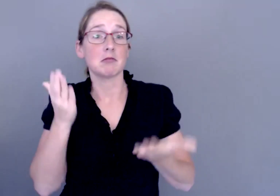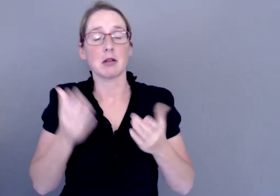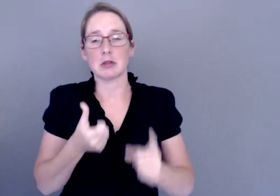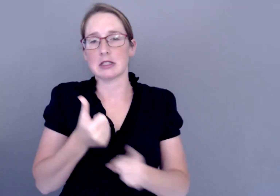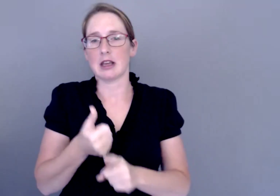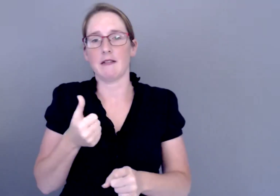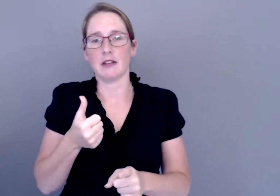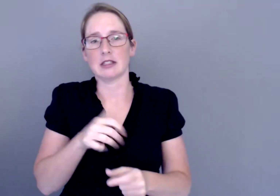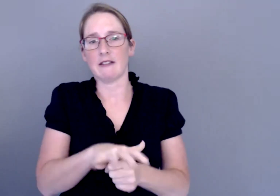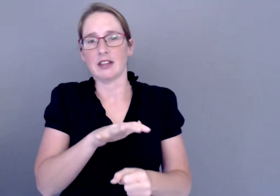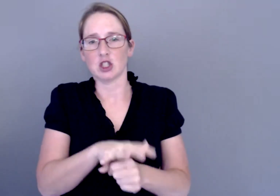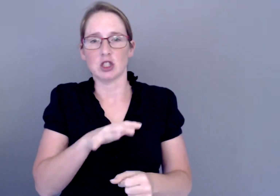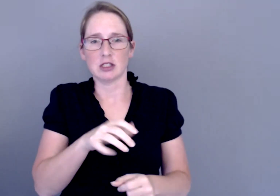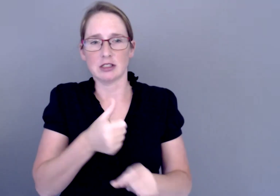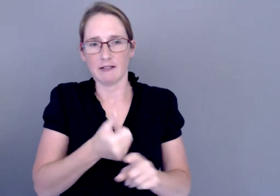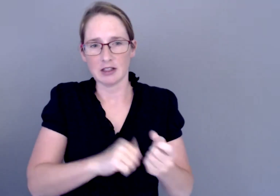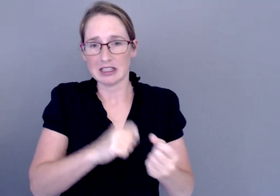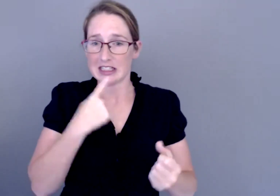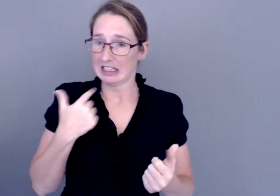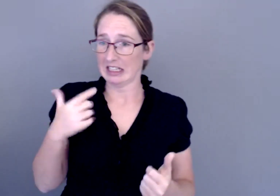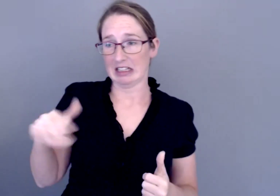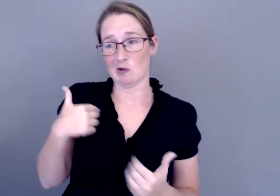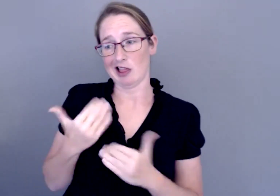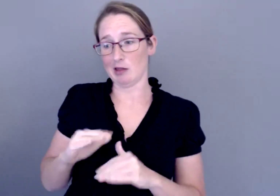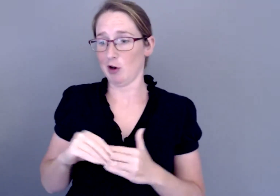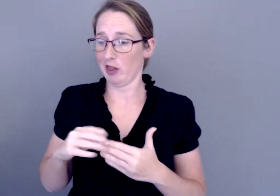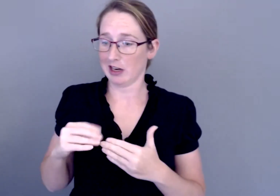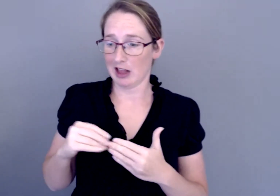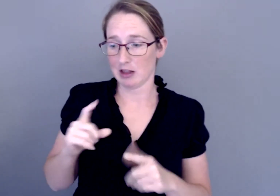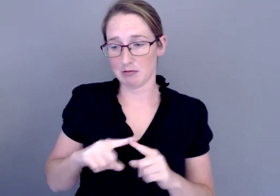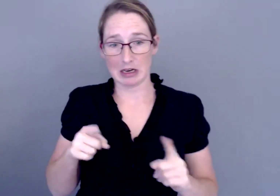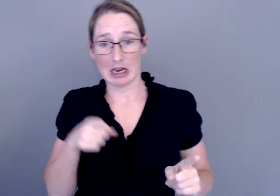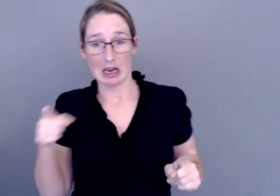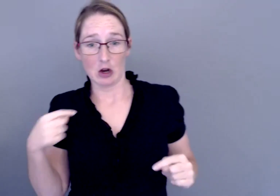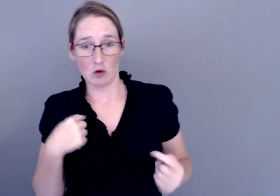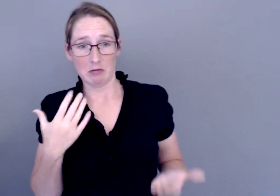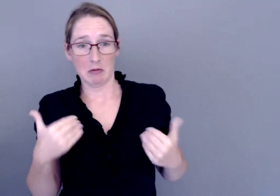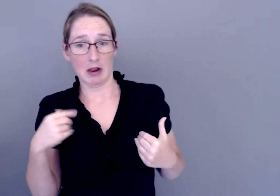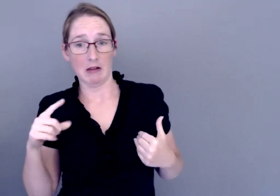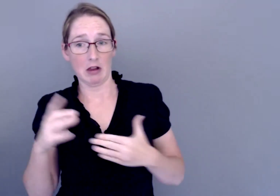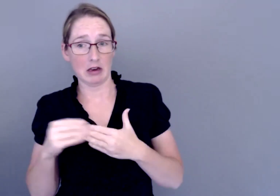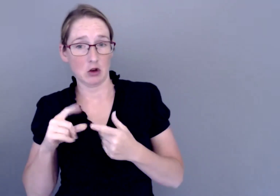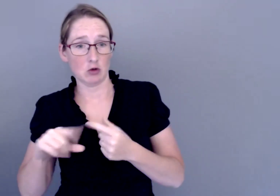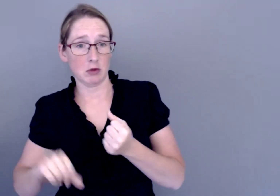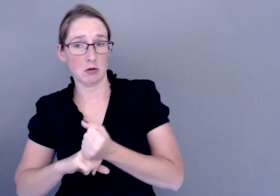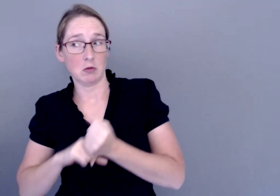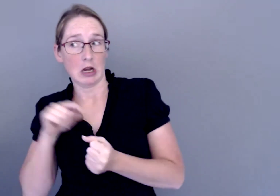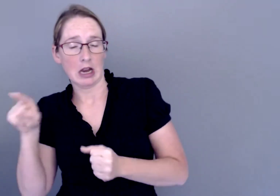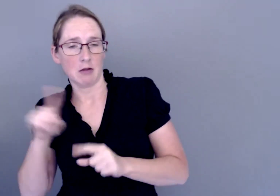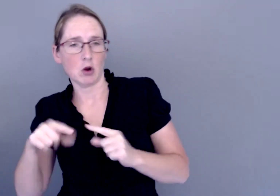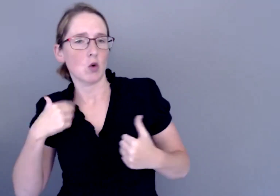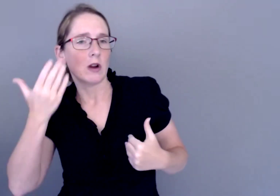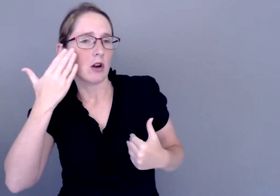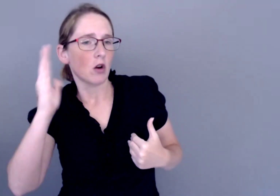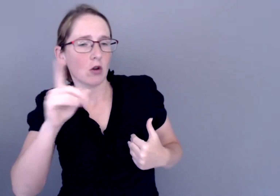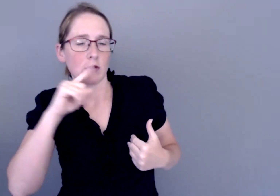self-sufficiency might say, hey, we're limited on the dollar that we have, but over here we might have a dollar to be able to support, but we don't know that. So